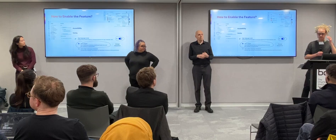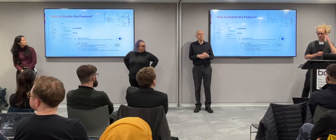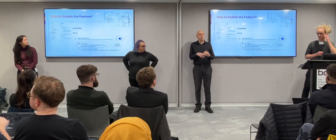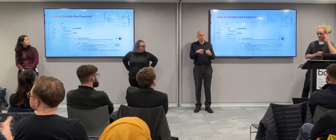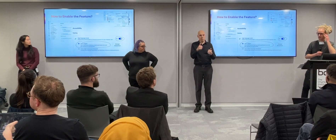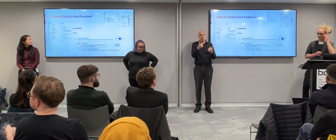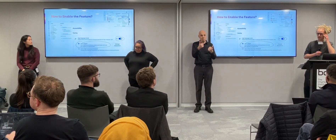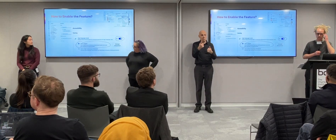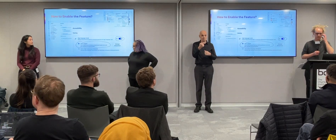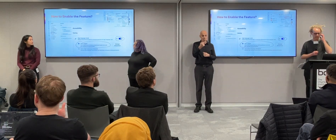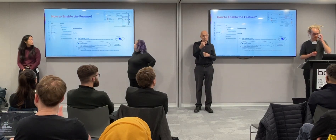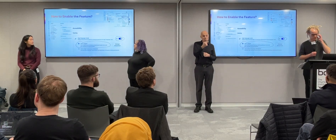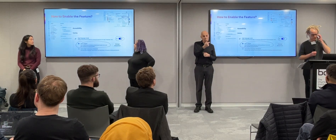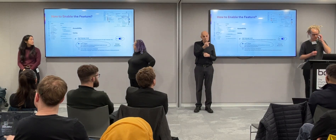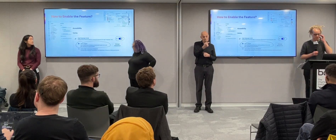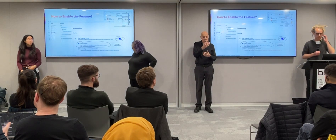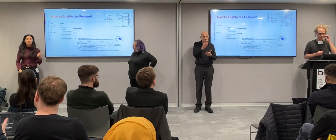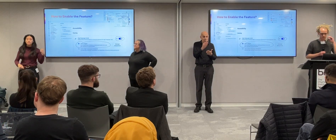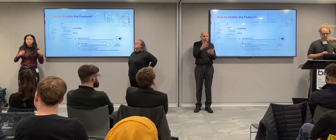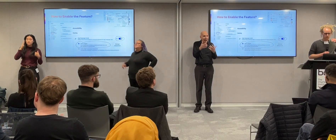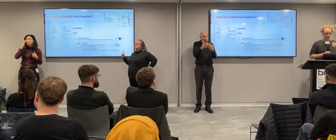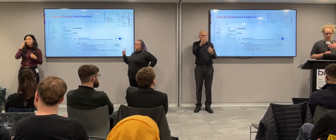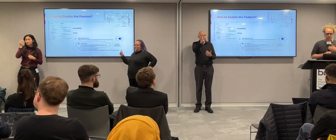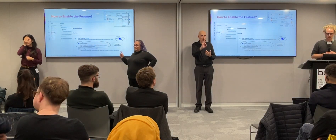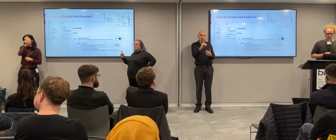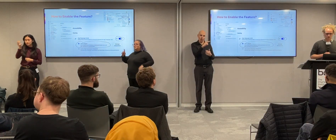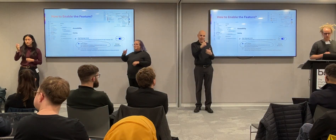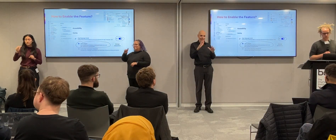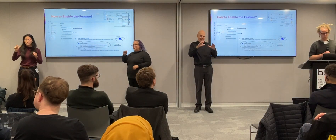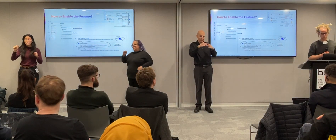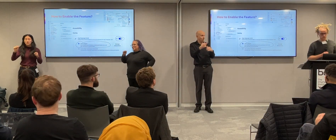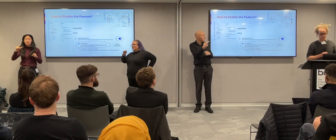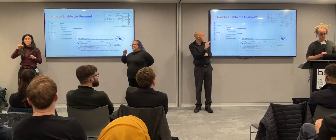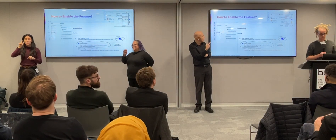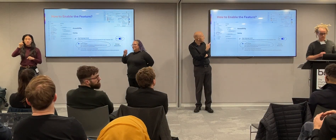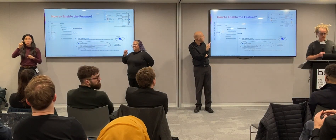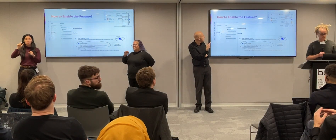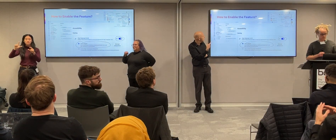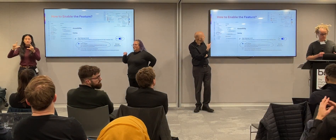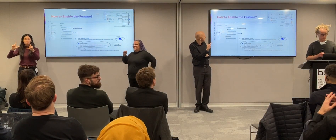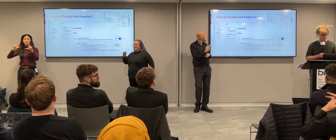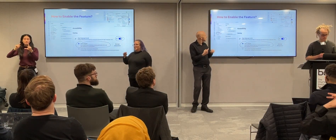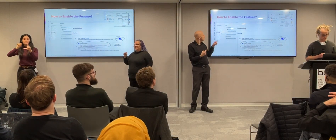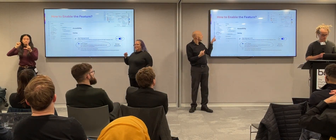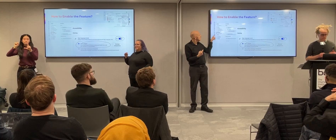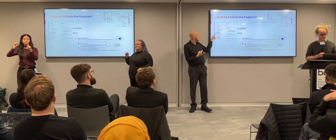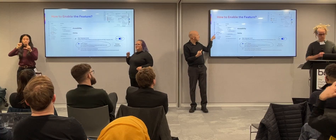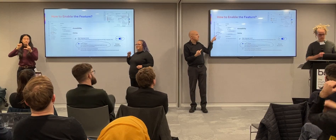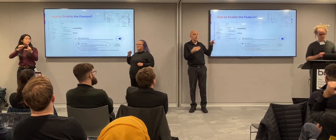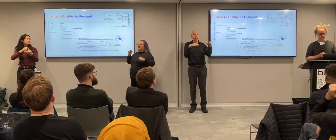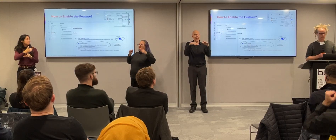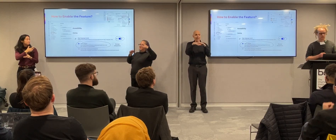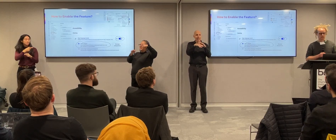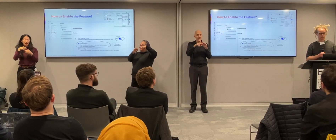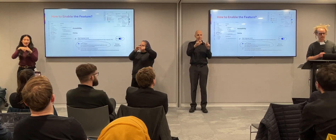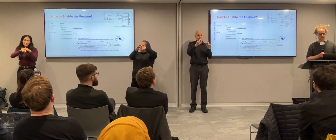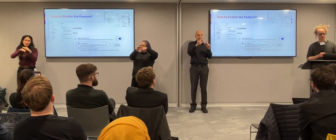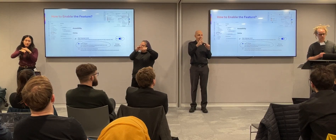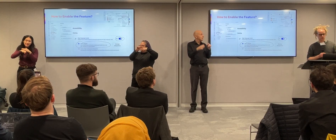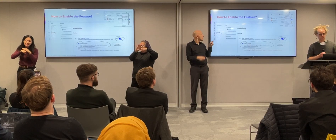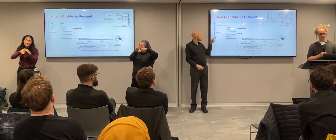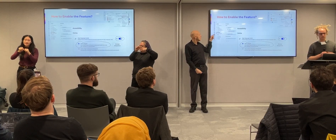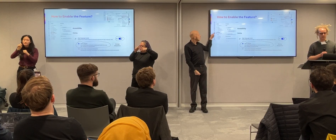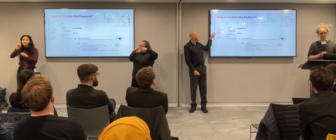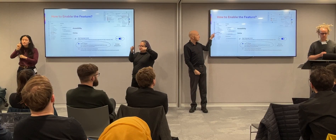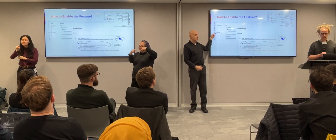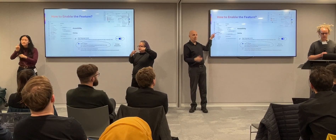All right, this is how you can actually enable the feature in Teams. So you need to go into your settings, into accessibility, and then